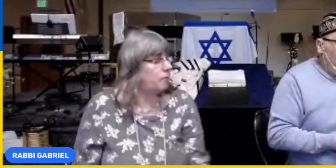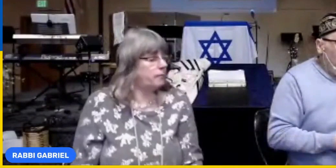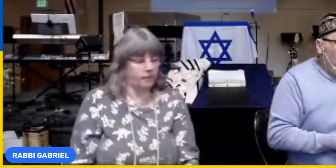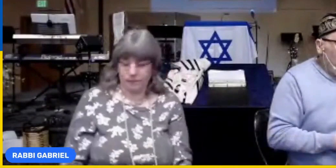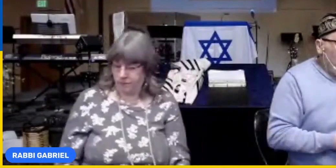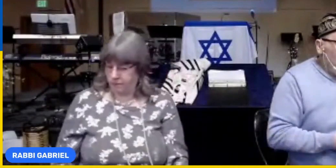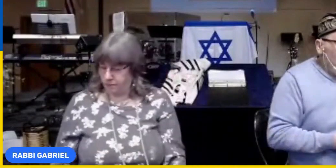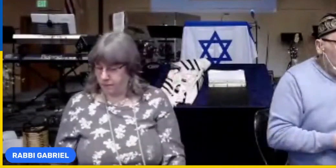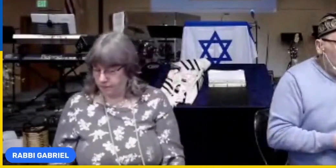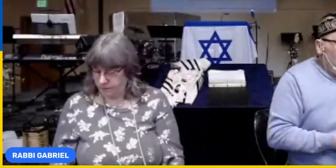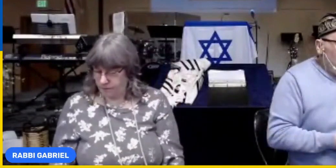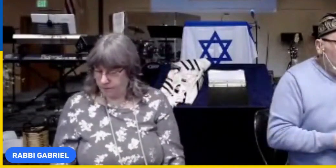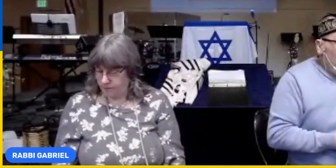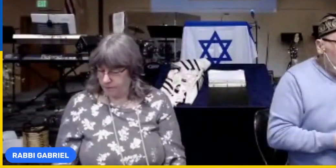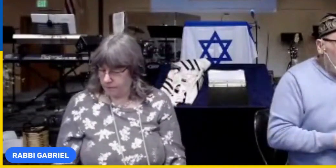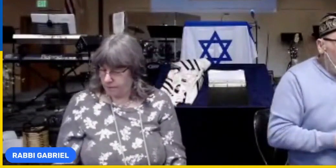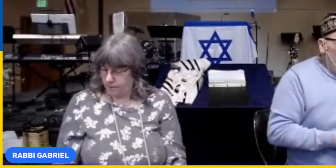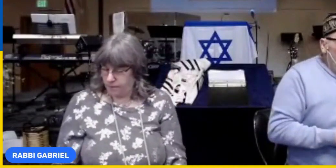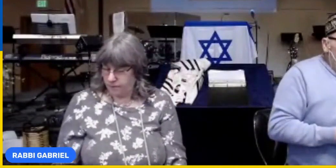yeah.